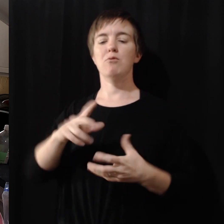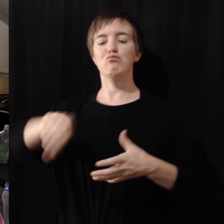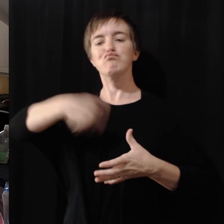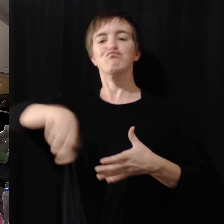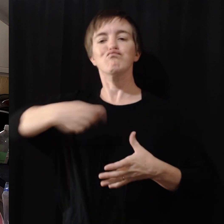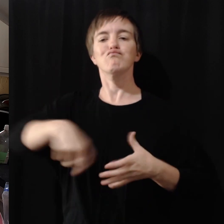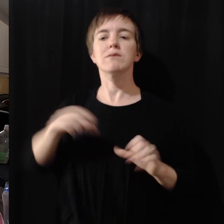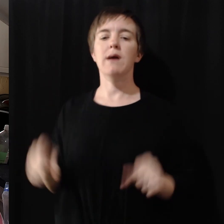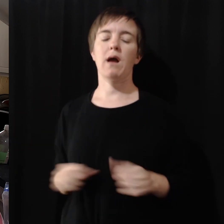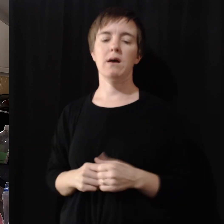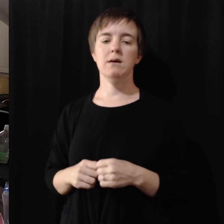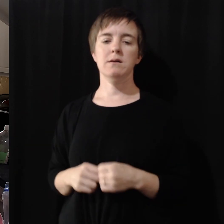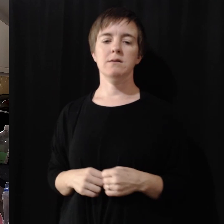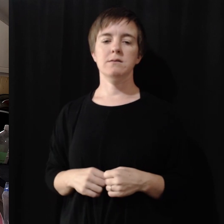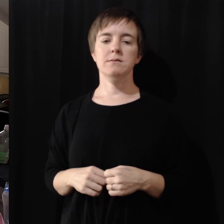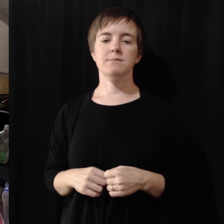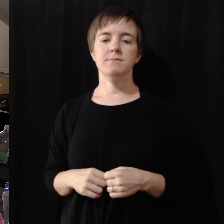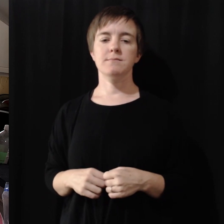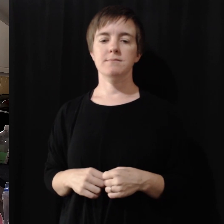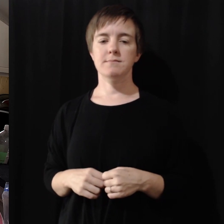wiggle room.